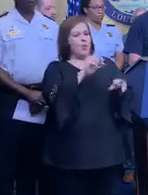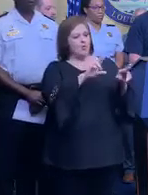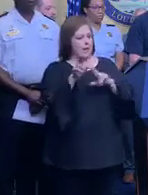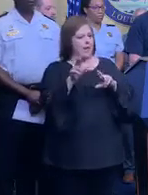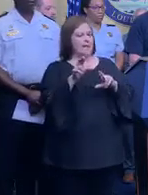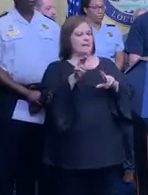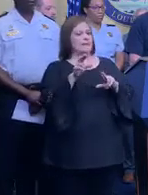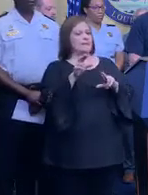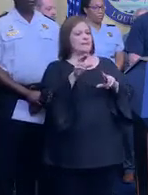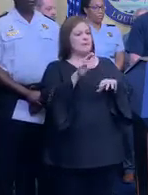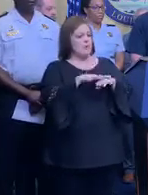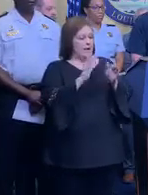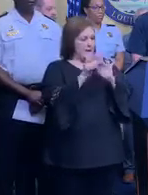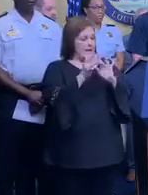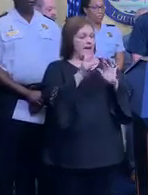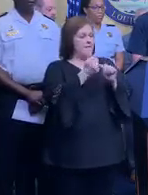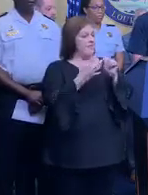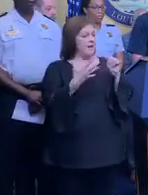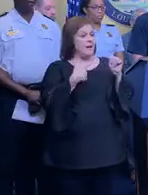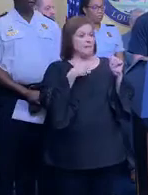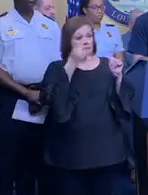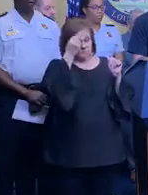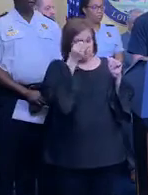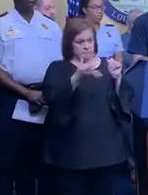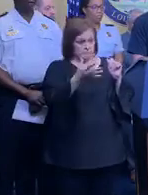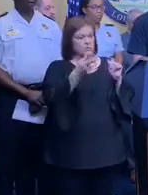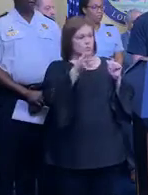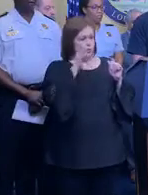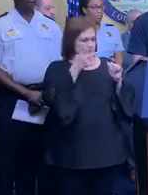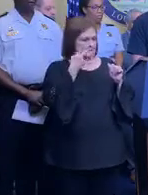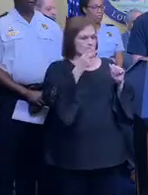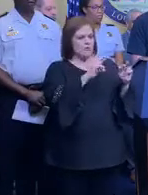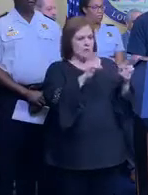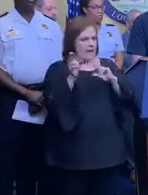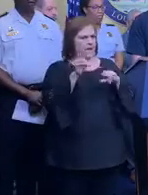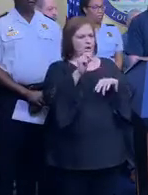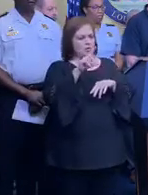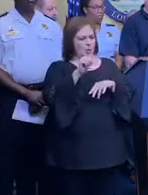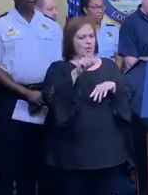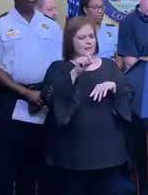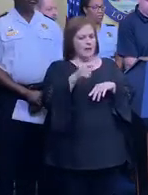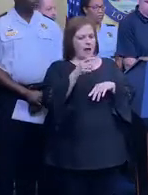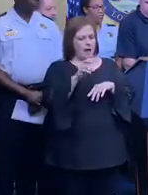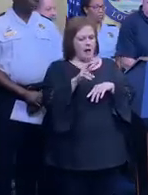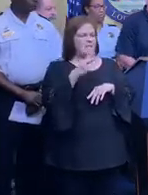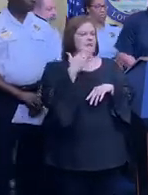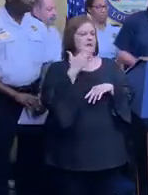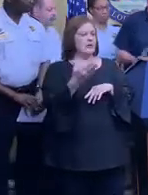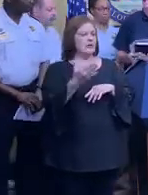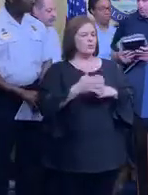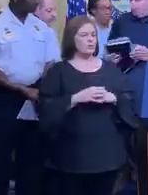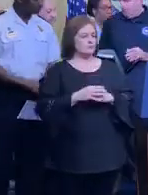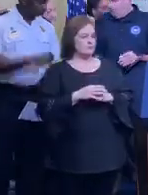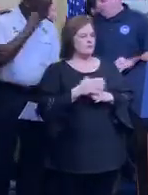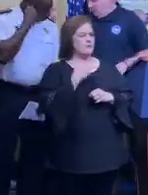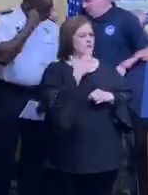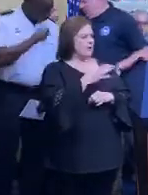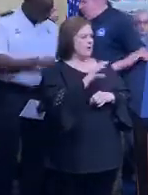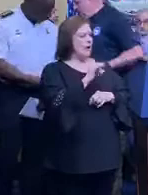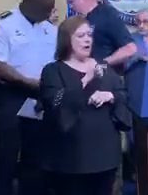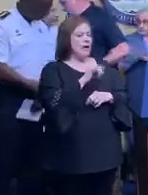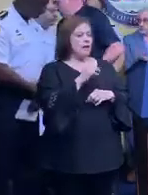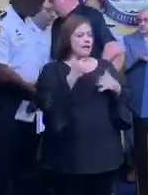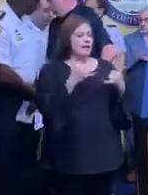media. And everything that I'm talking about you can find on ready.nola.gov. Thank you. Thank you, Colin.